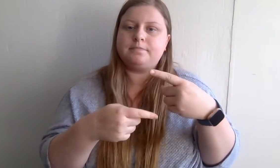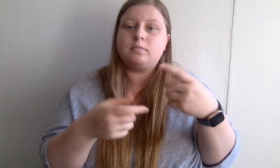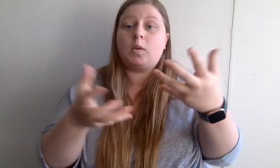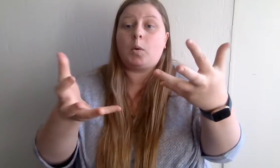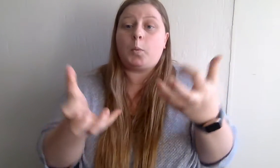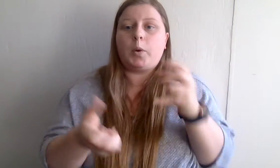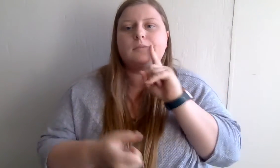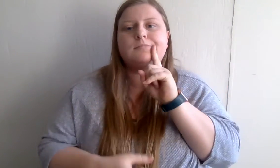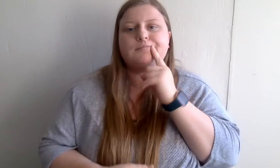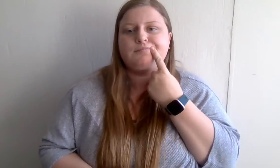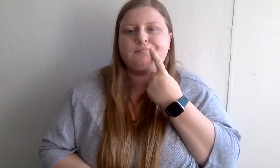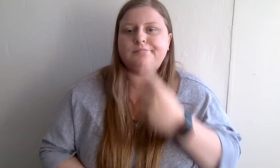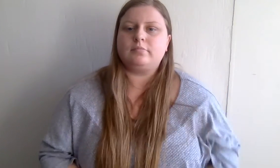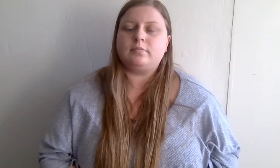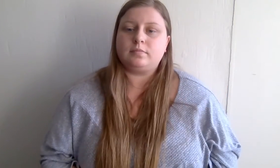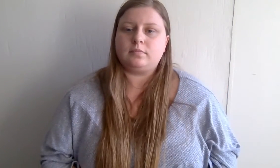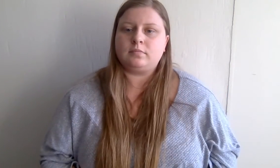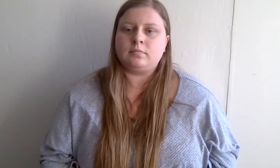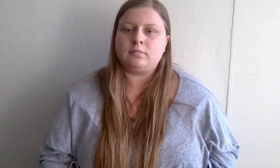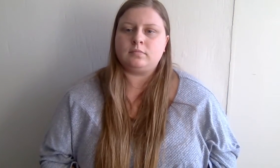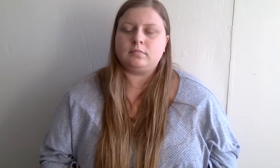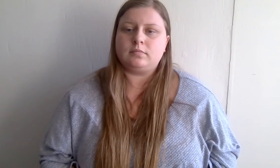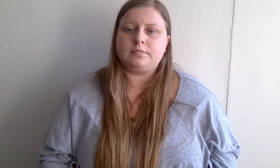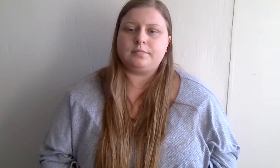The child signed, "Want candy."